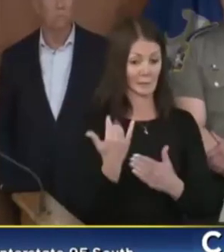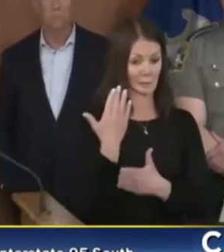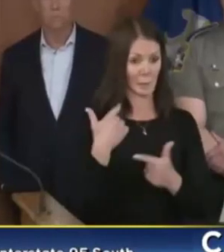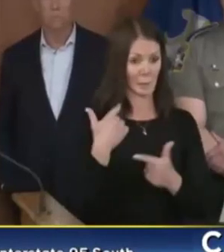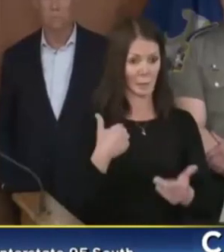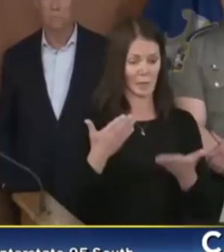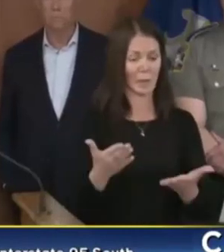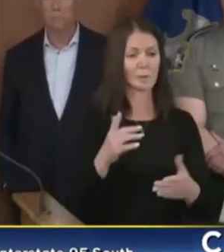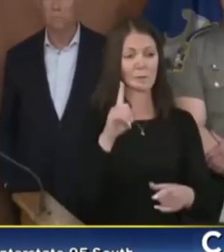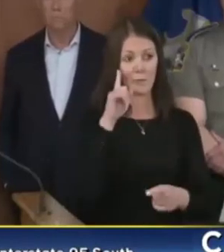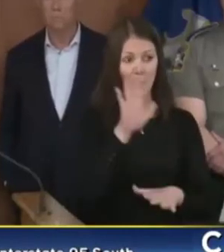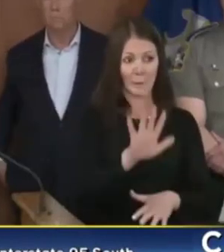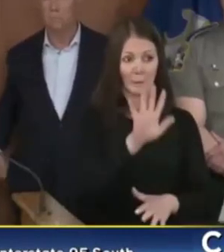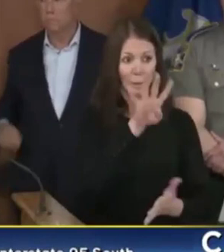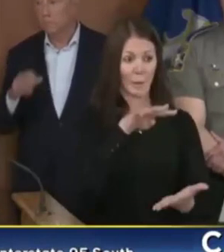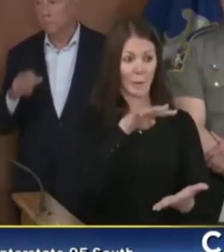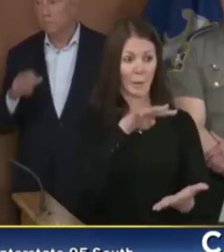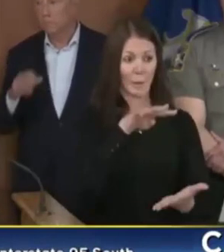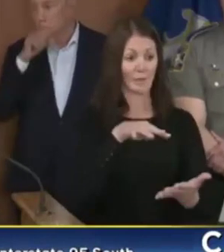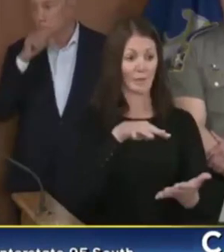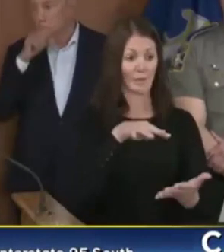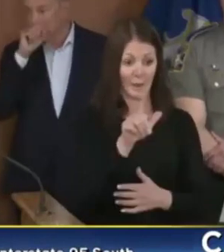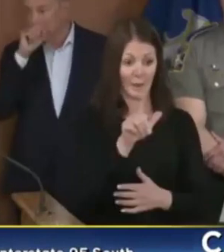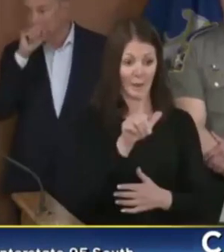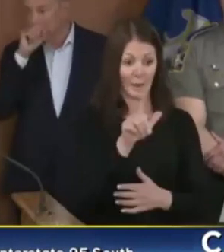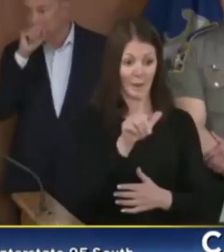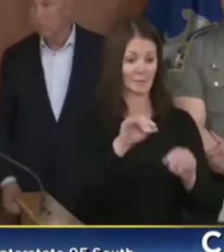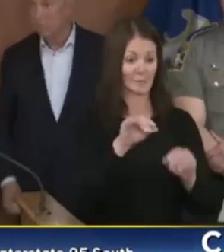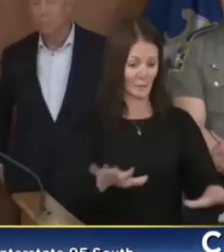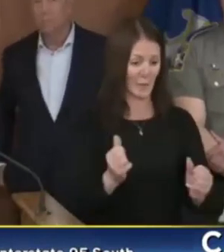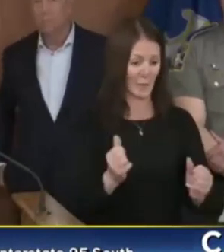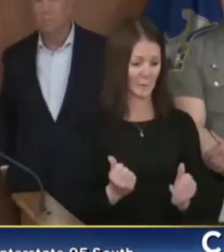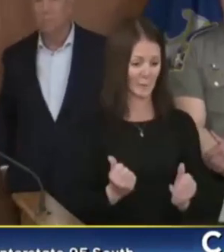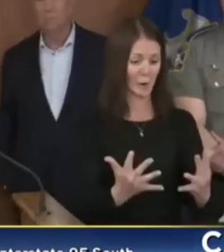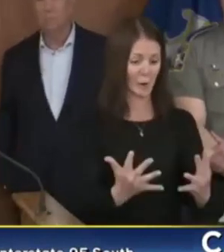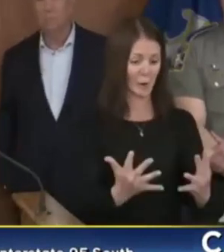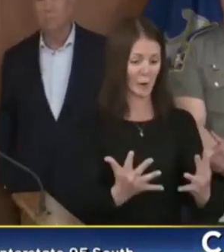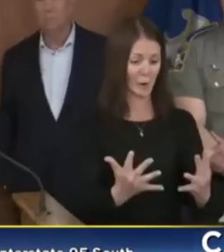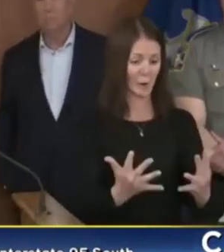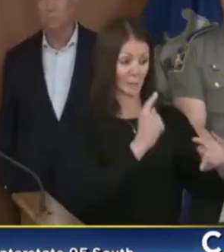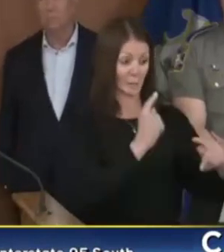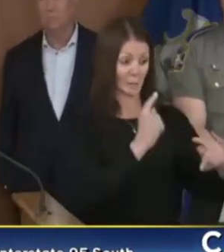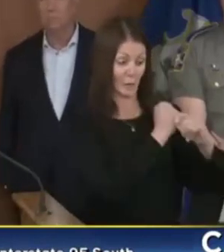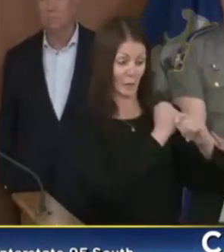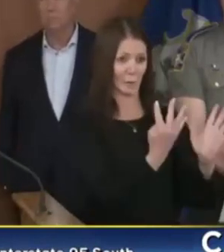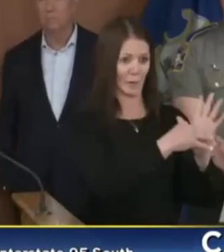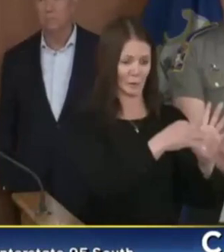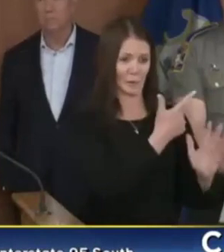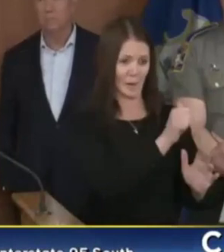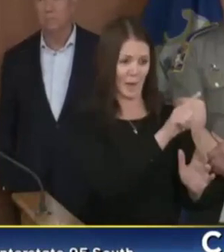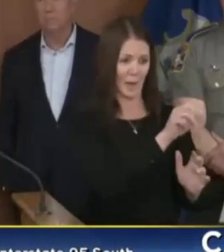of gasoline spilled and was burned away, and approximately 4,000 gallons remained on the truck. That has since been recovered from the